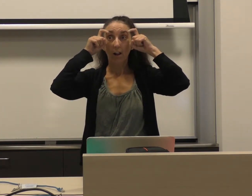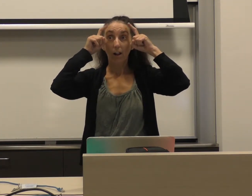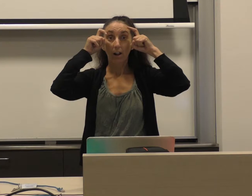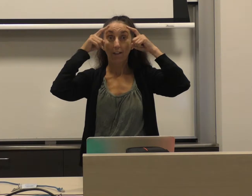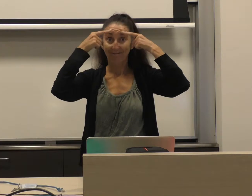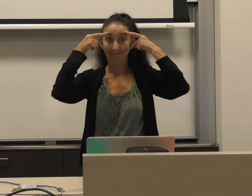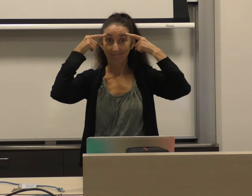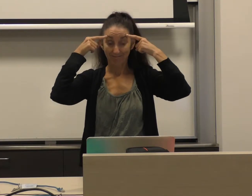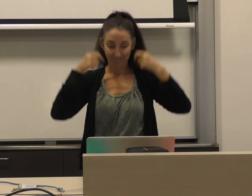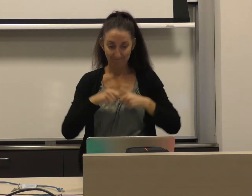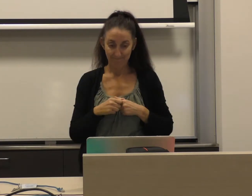eyebrows, more specifically,